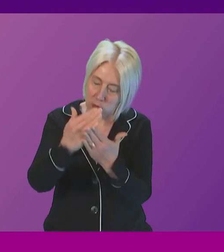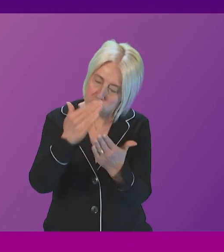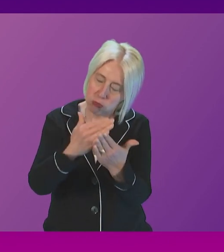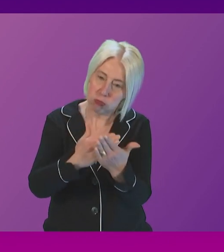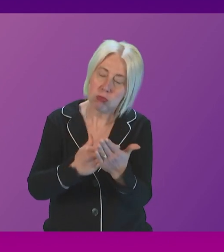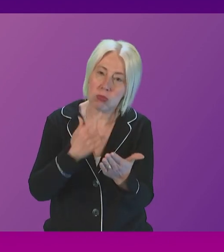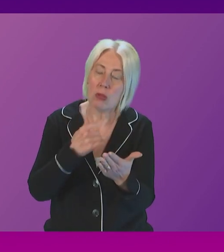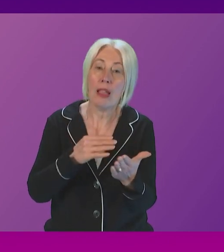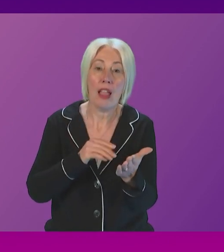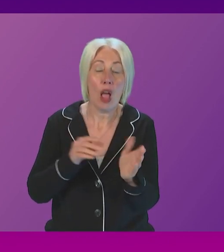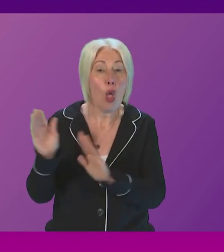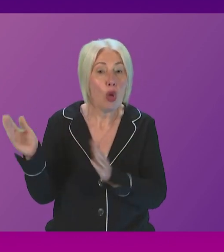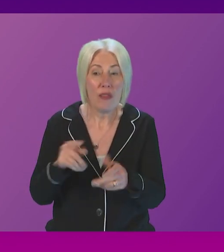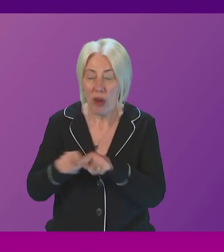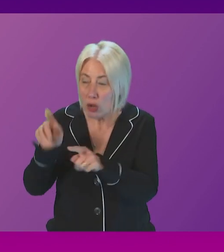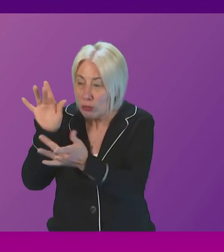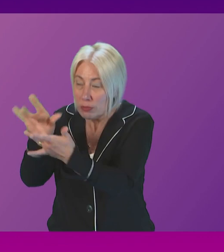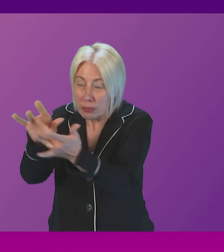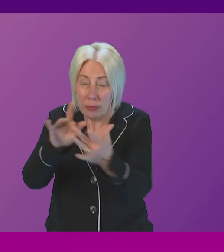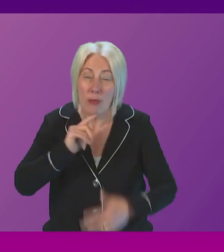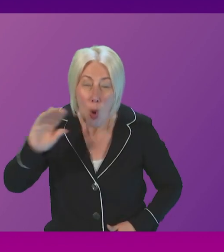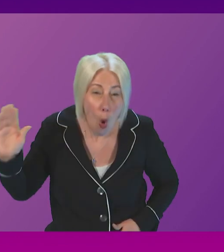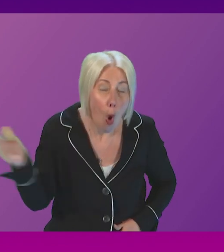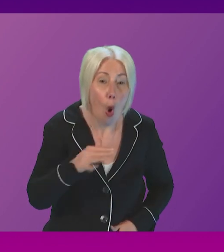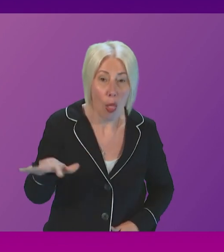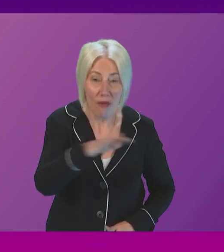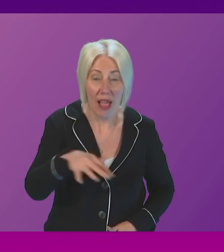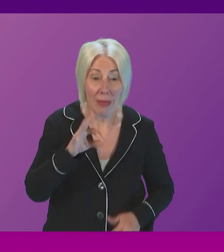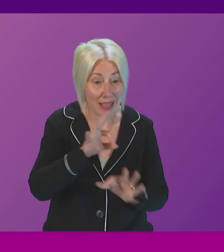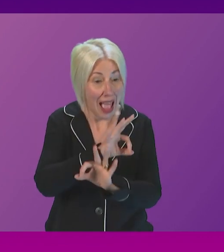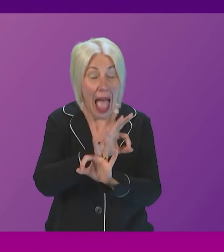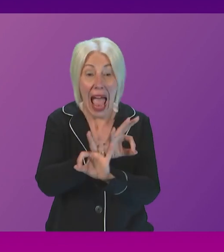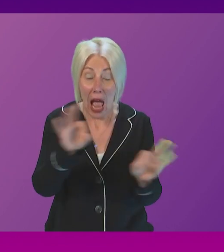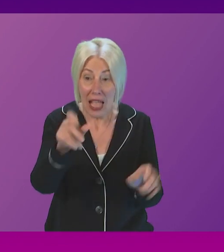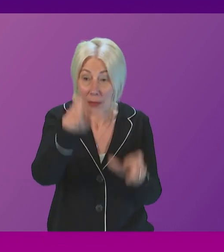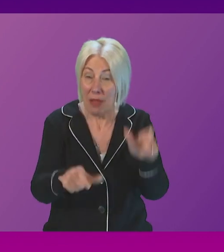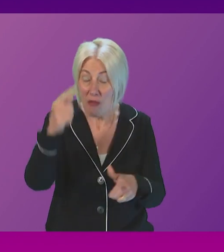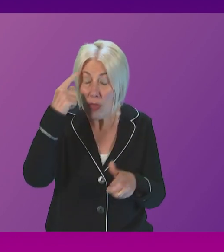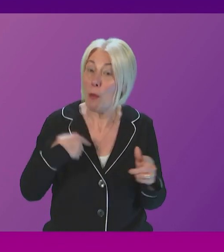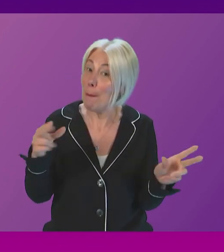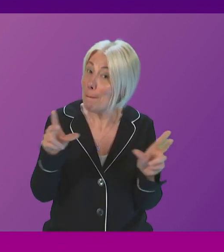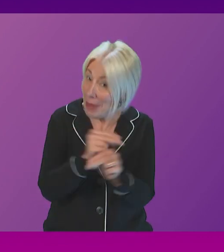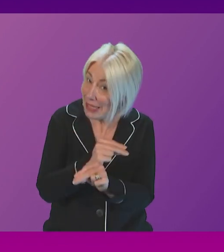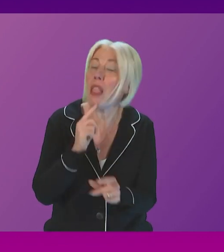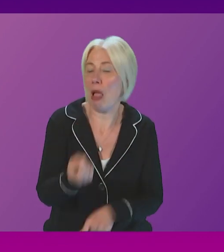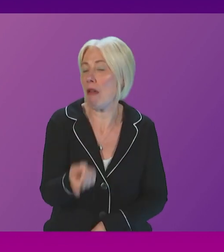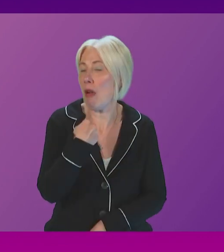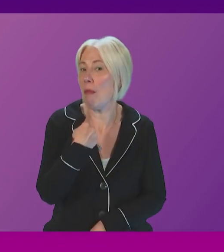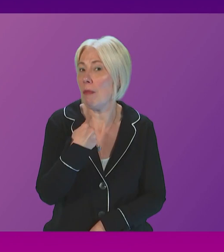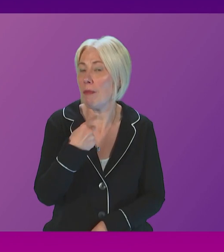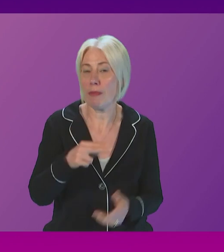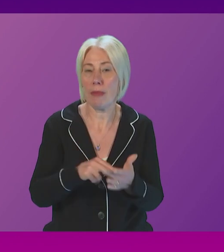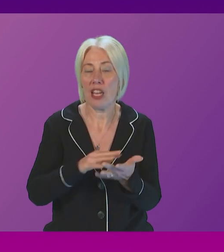service has tried to contact every single family and is asking people to come forward if they think they've been missed. NHS Lothian has